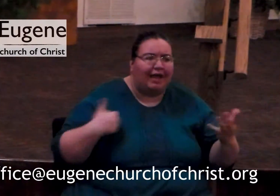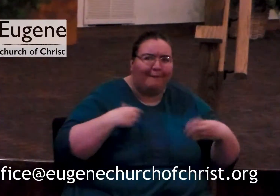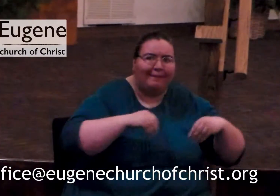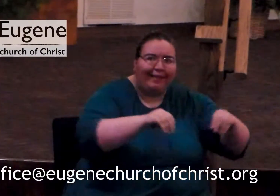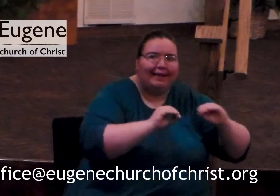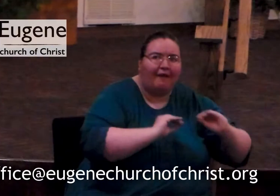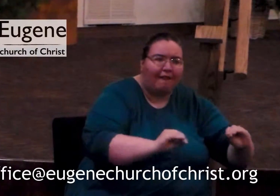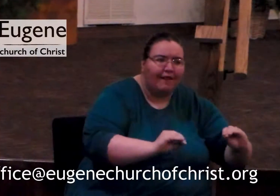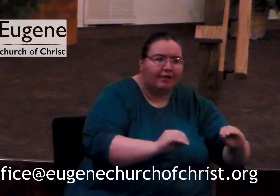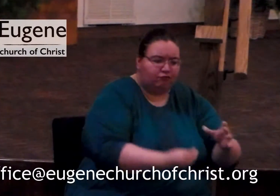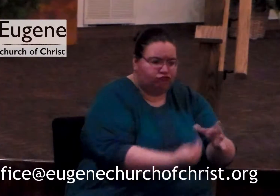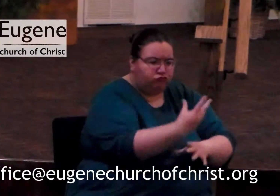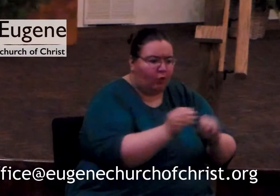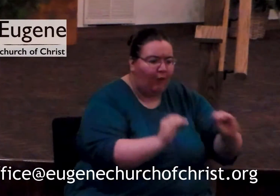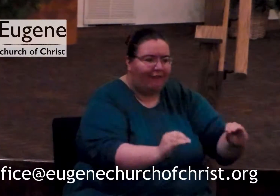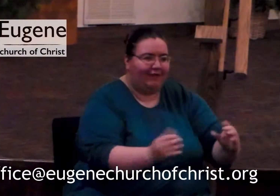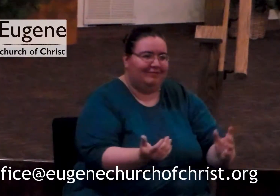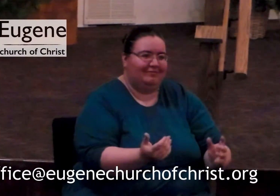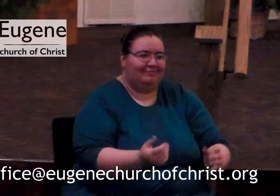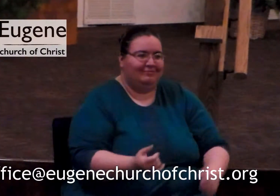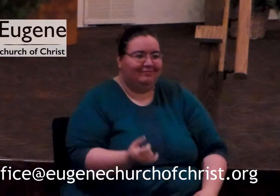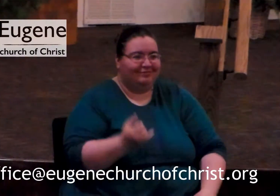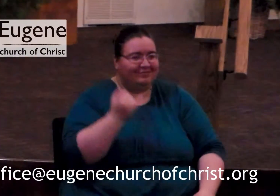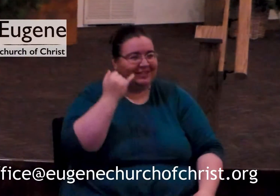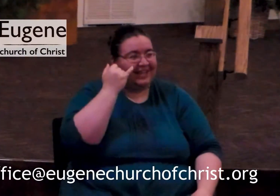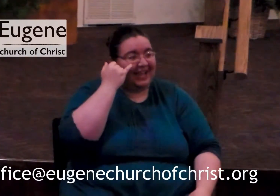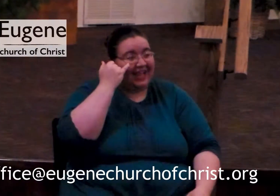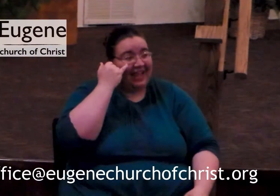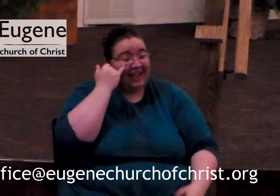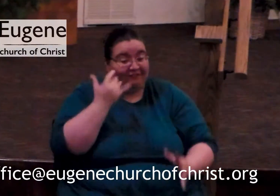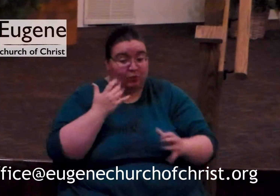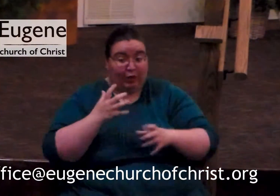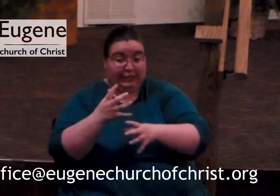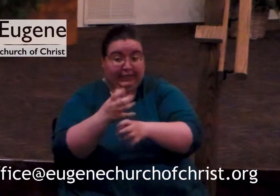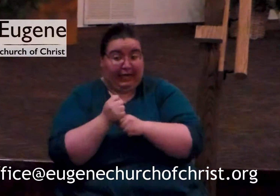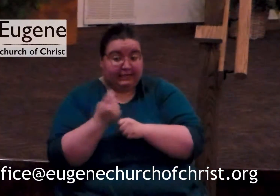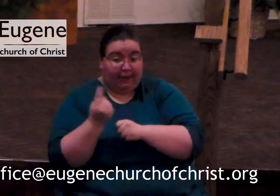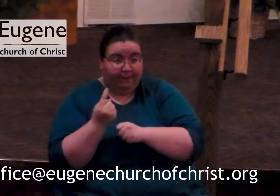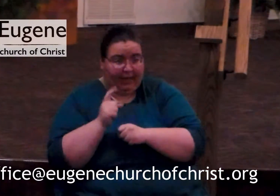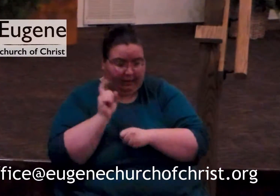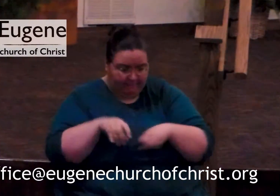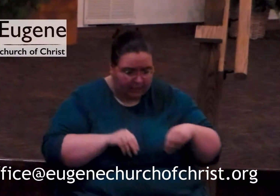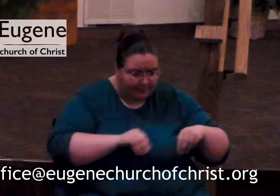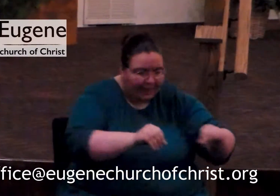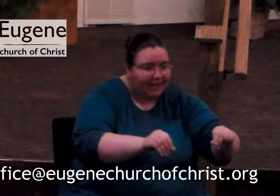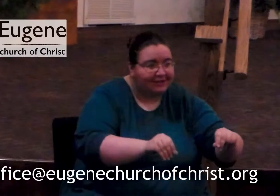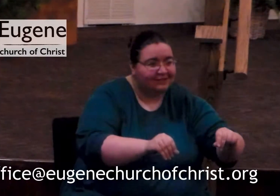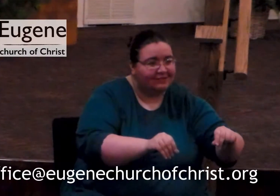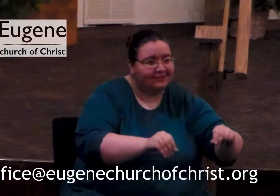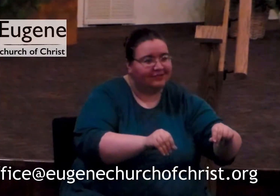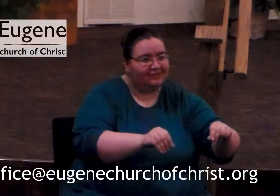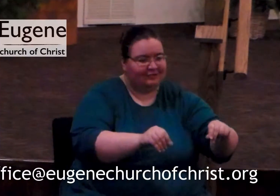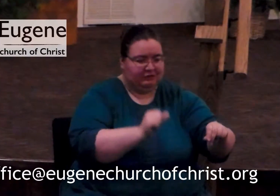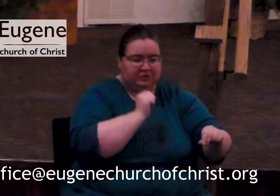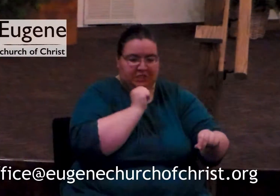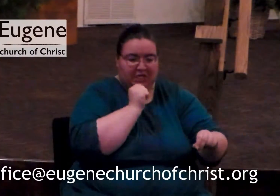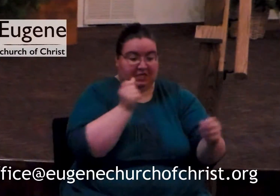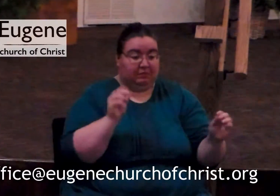that to get something, you've got to plant something. It doesn't just happen. And so it begins with the sowing of the seed. As he was